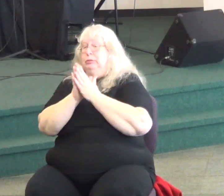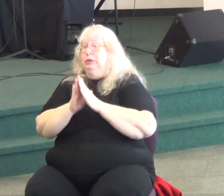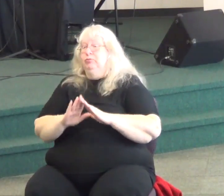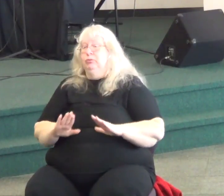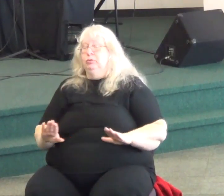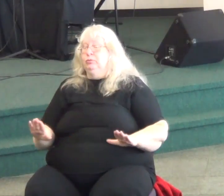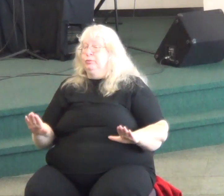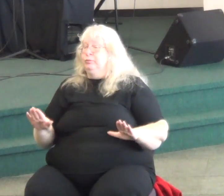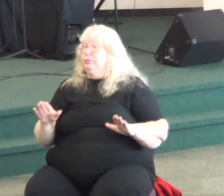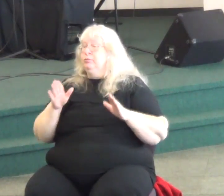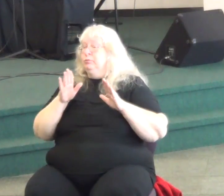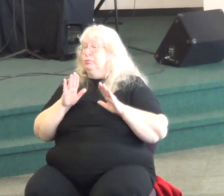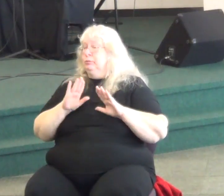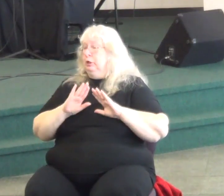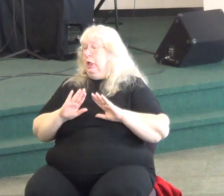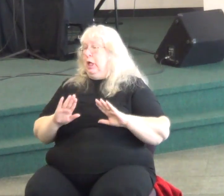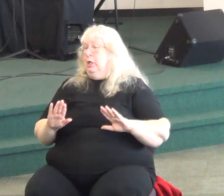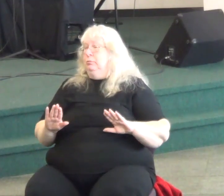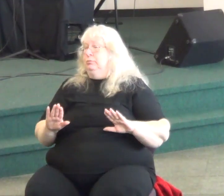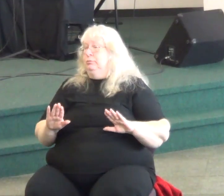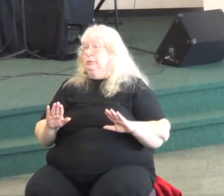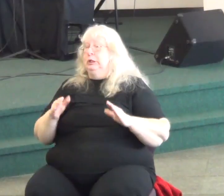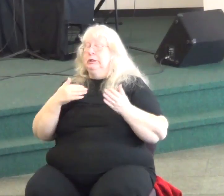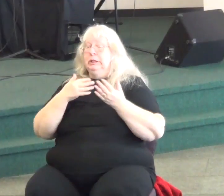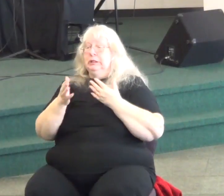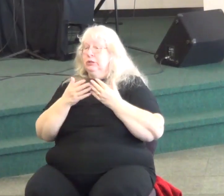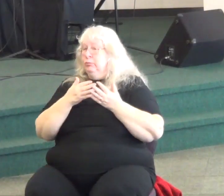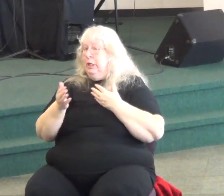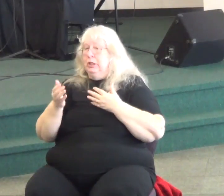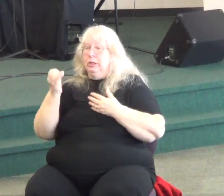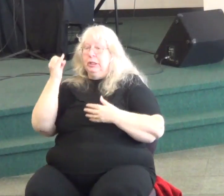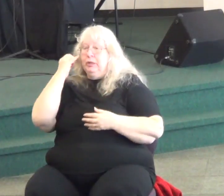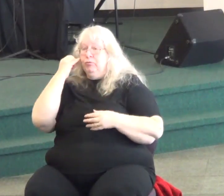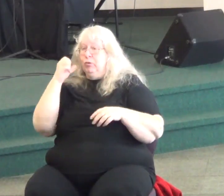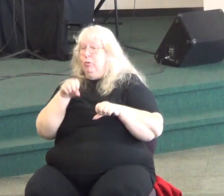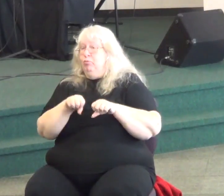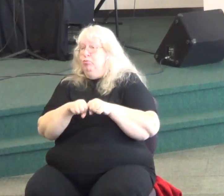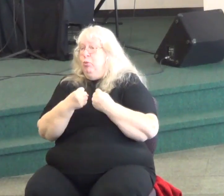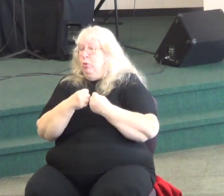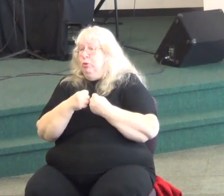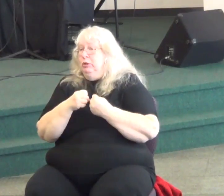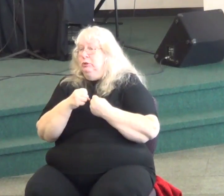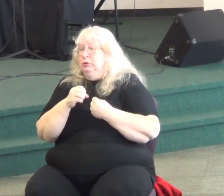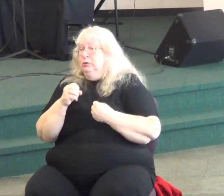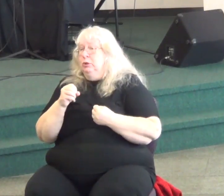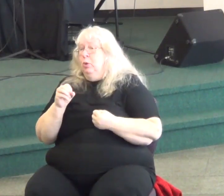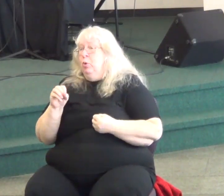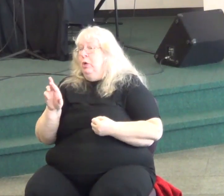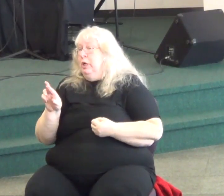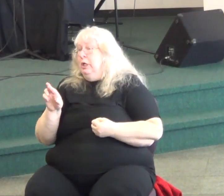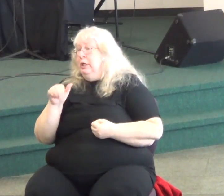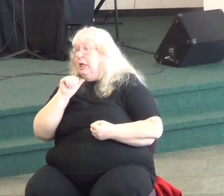It doesn't matter how unbroken we are or how broken we are. Jesus can give us peace,